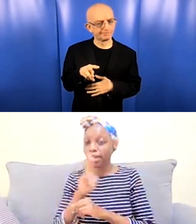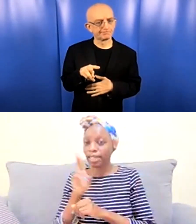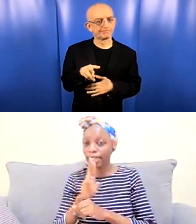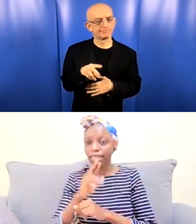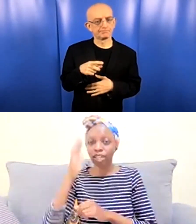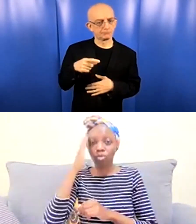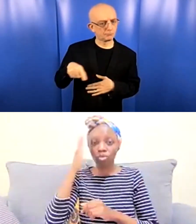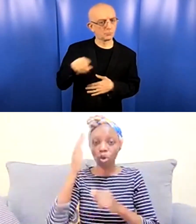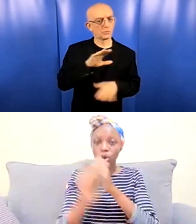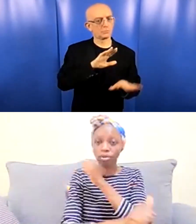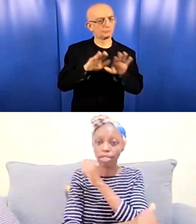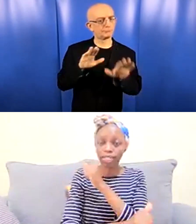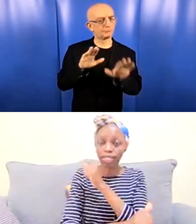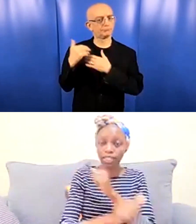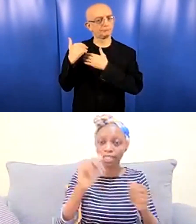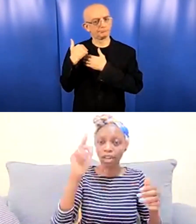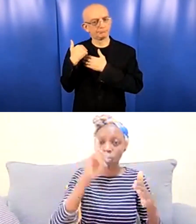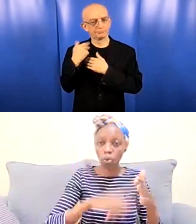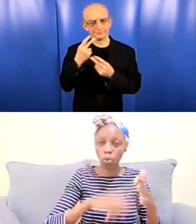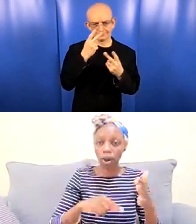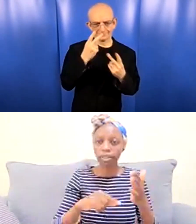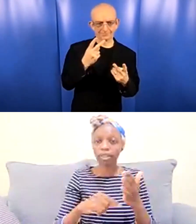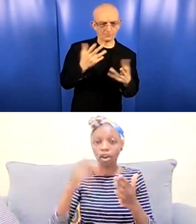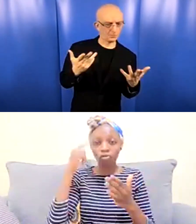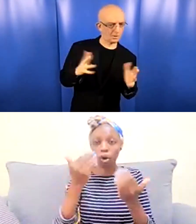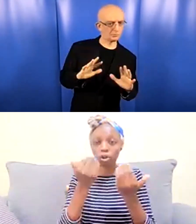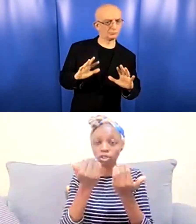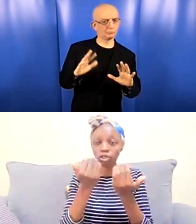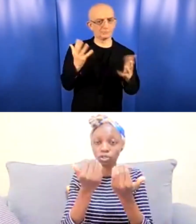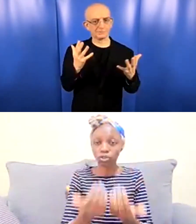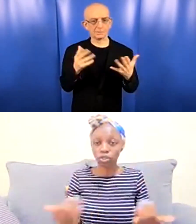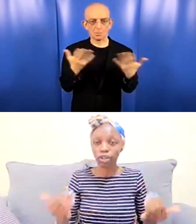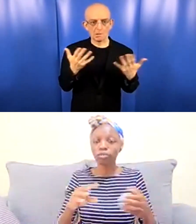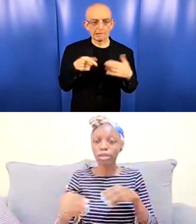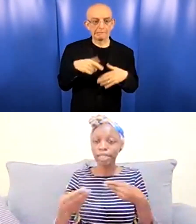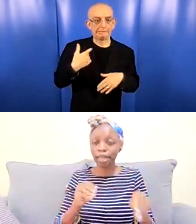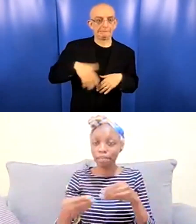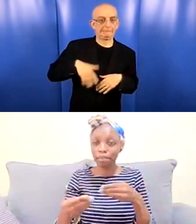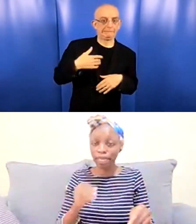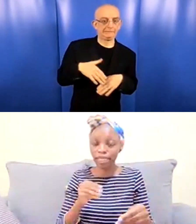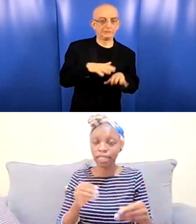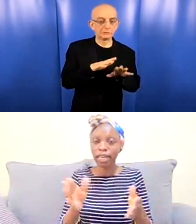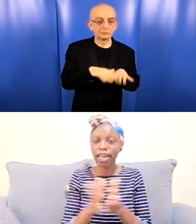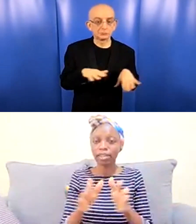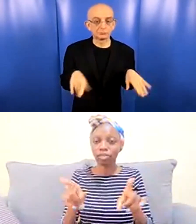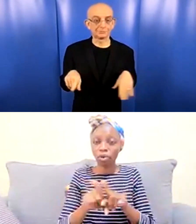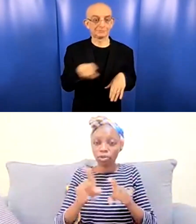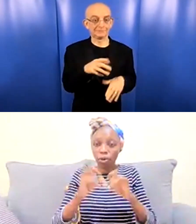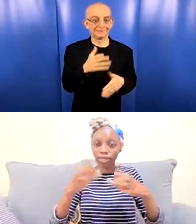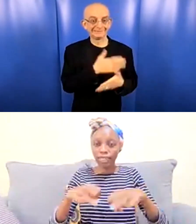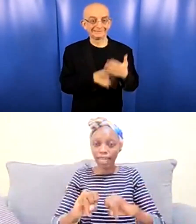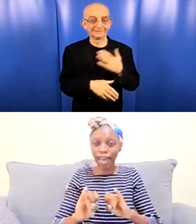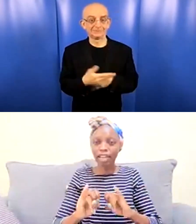dangers of children with disabilities and try and